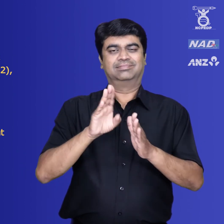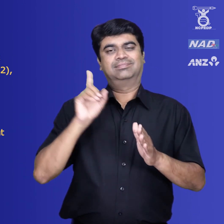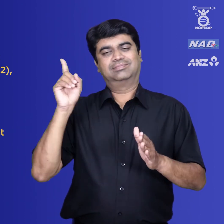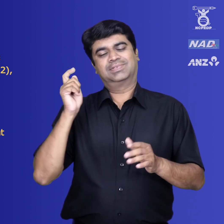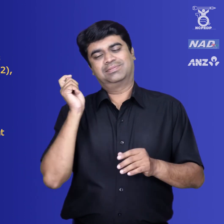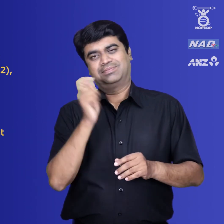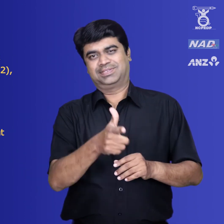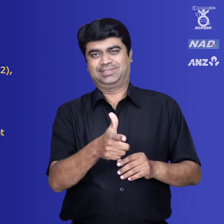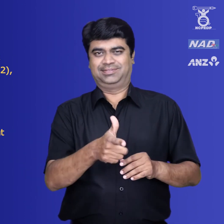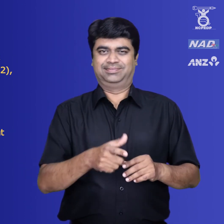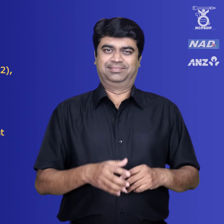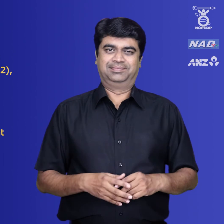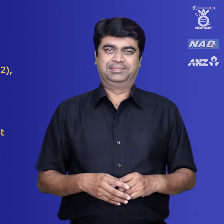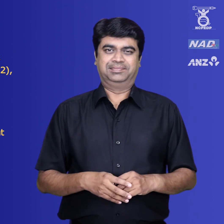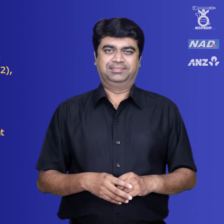disabilities.